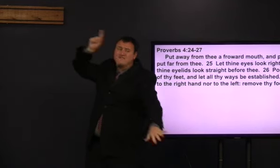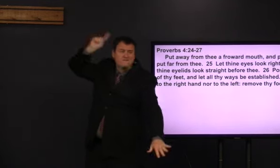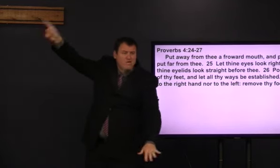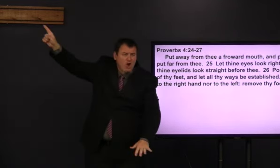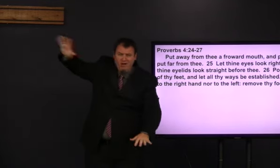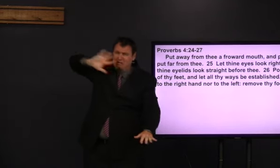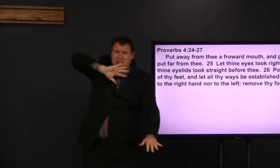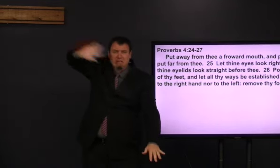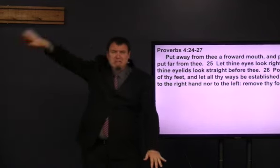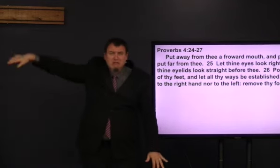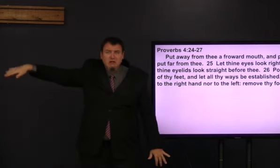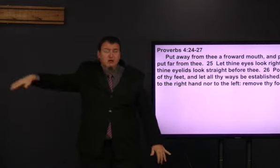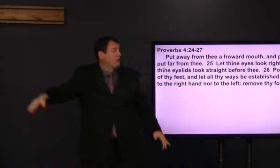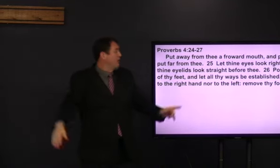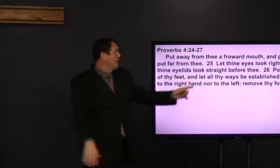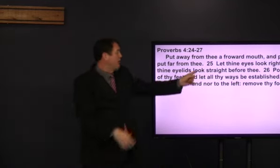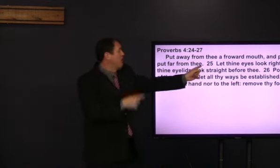Put that far away from you.